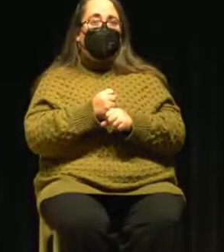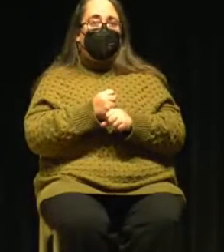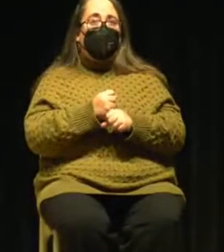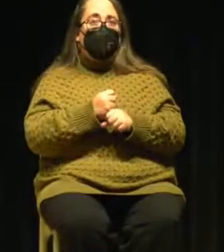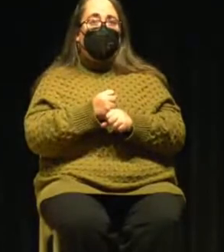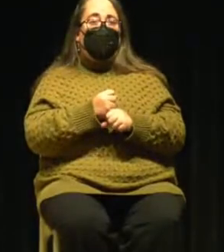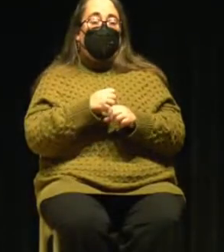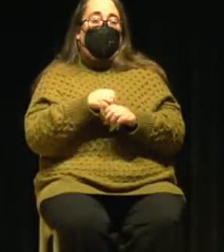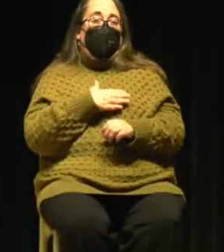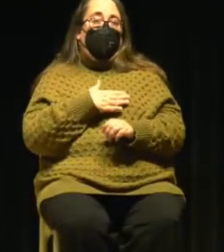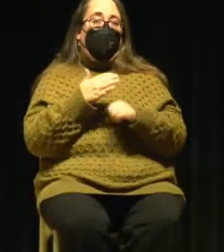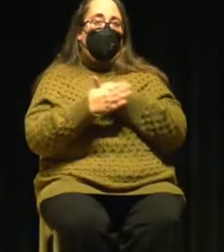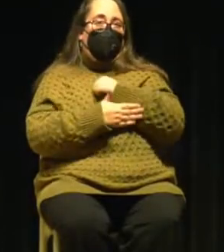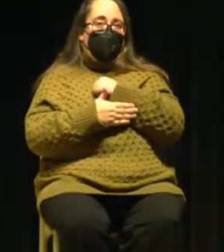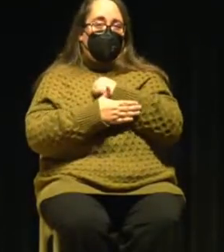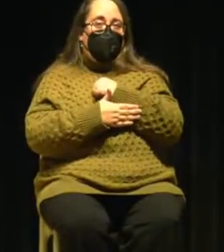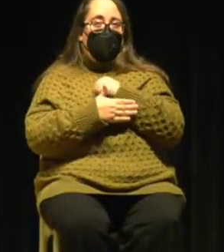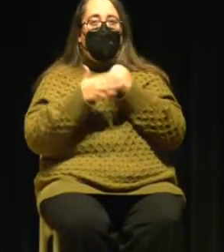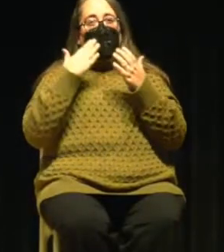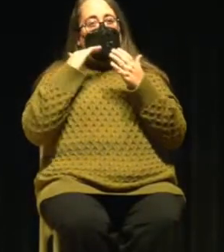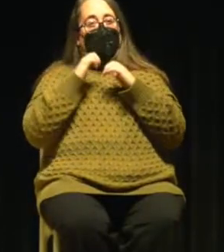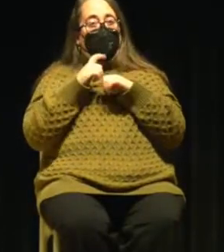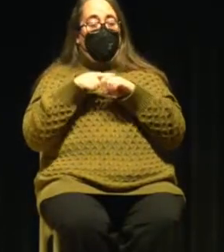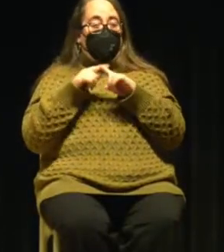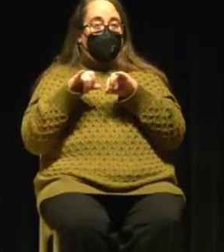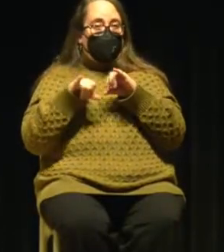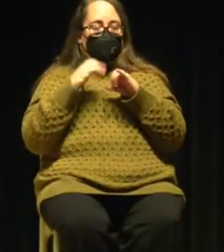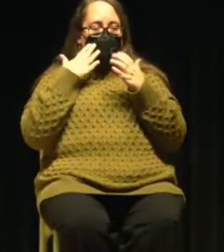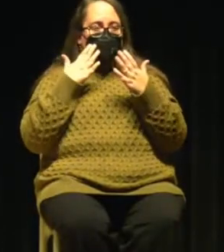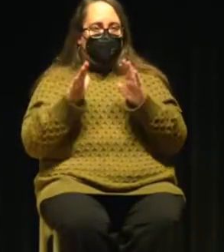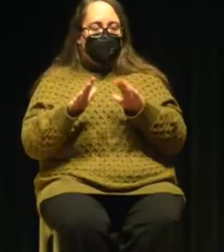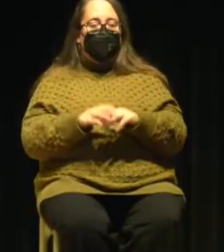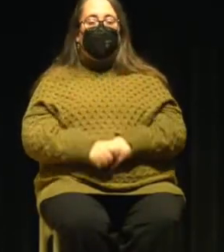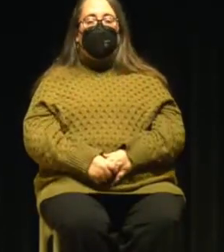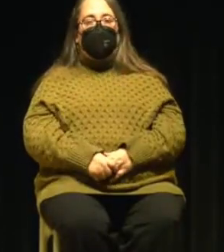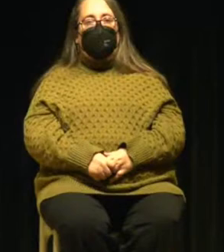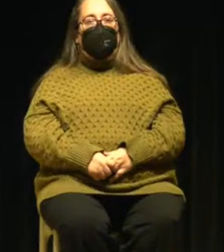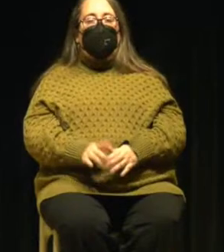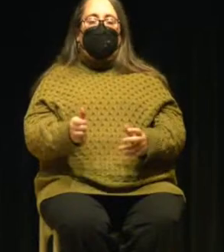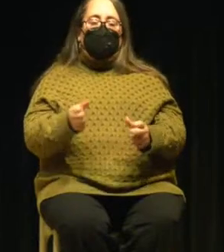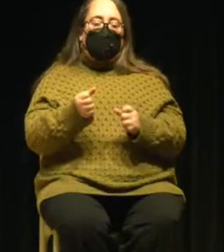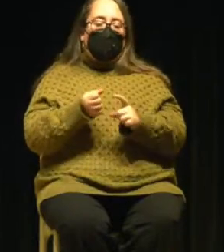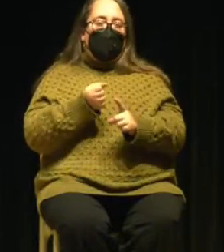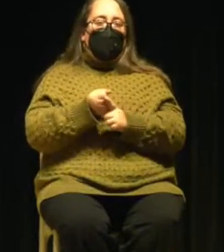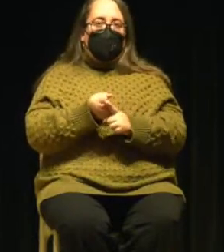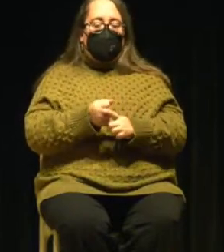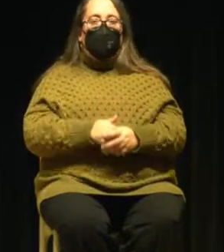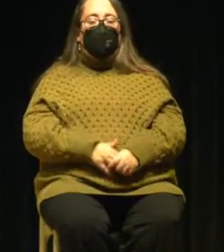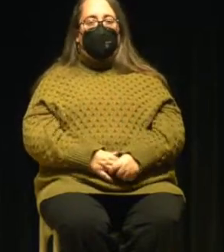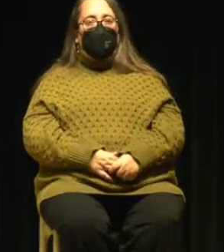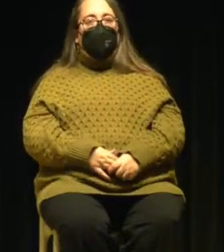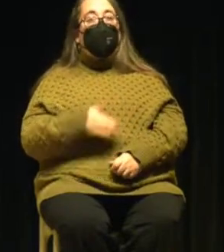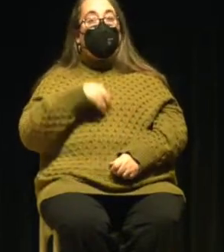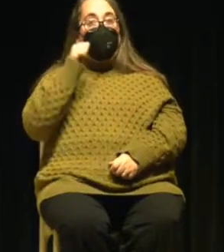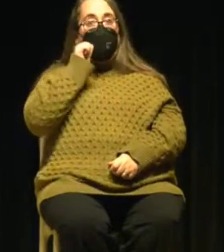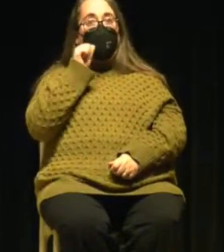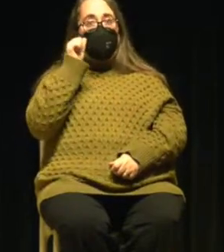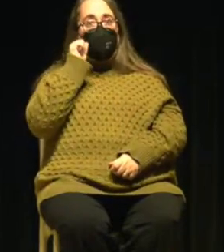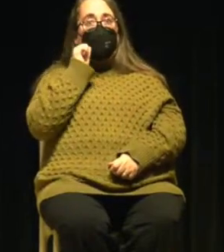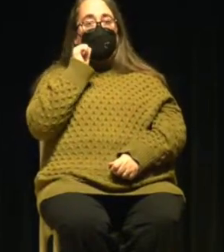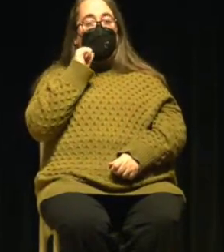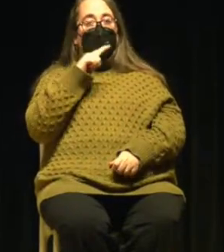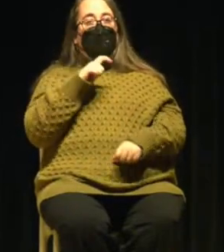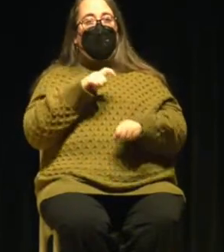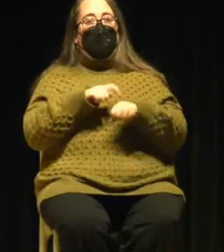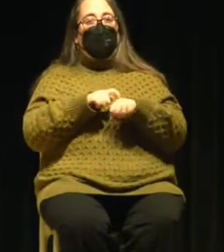my country, at least. And I don't know how long it's going to stay there. I mean, like, it has a profound impact. And my aunt at one